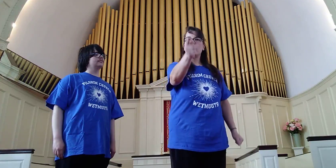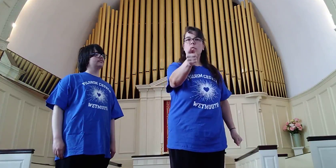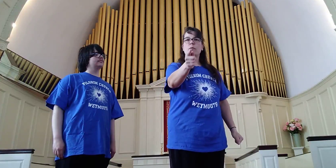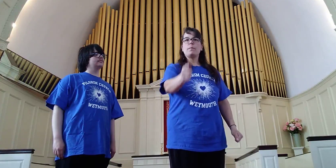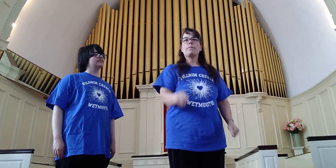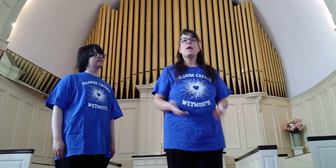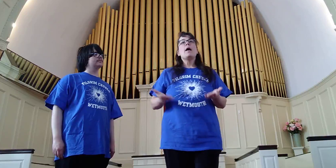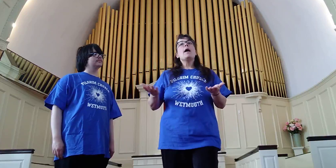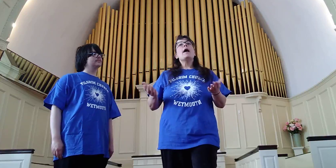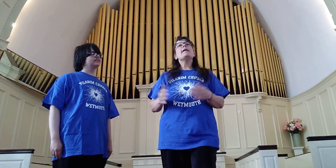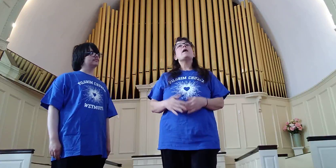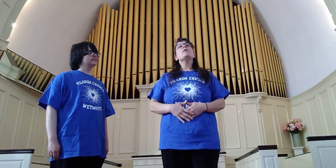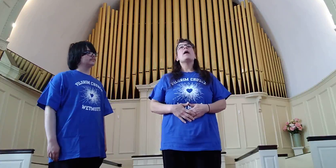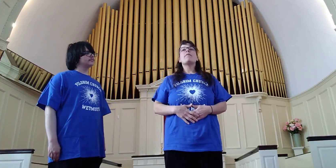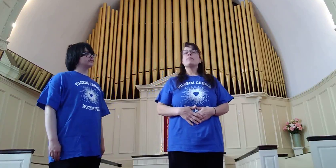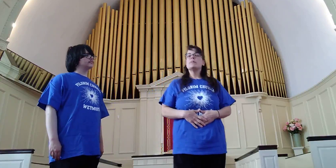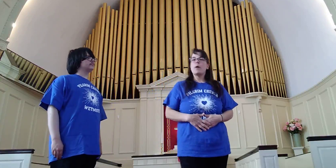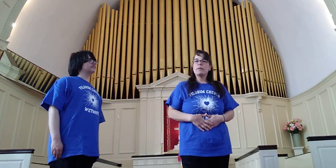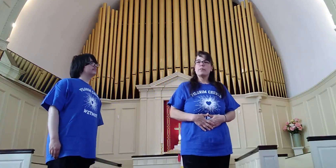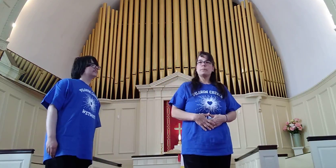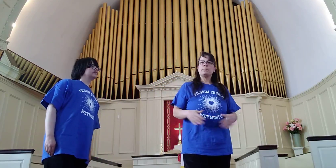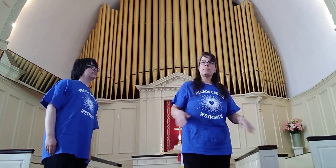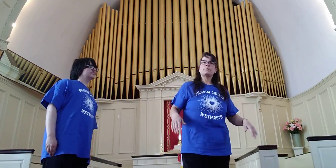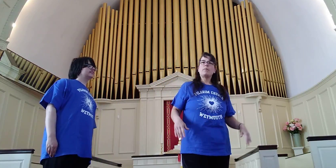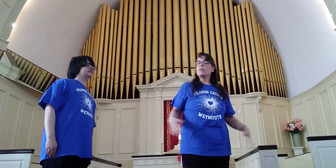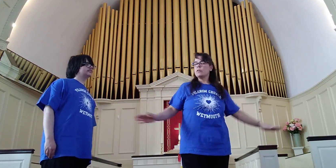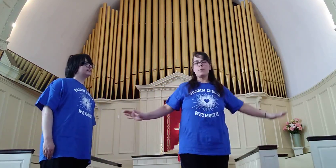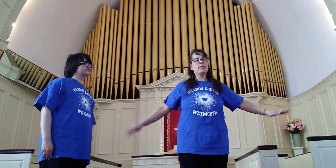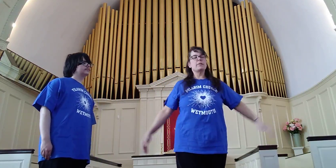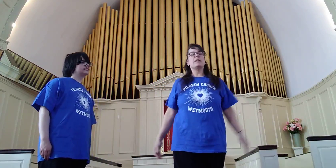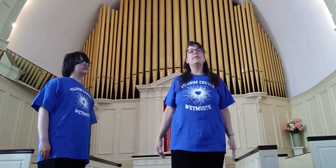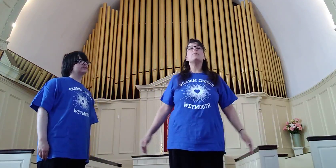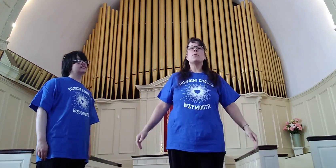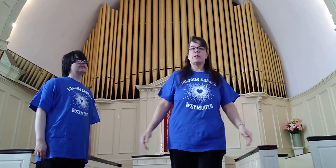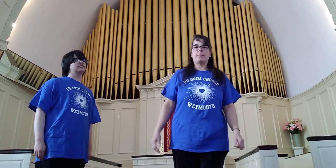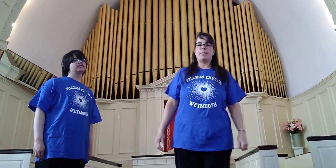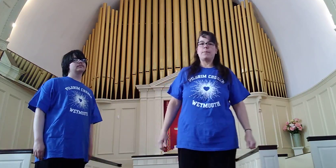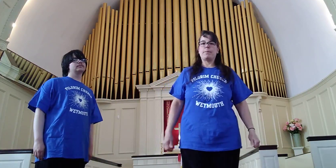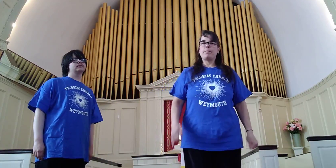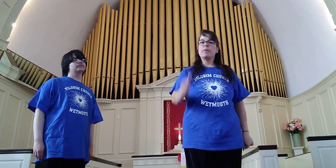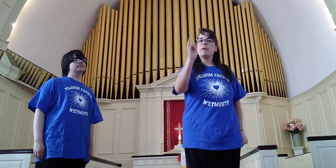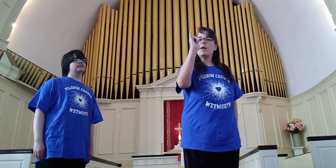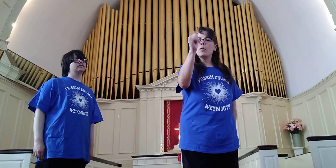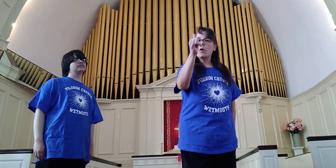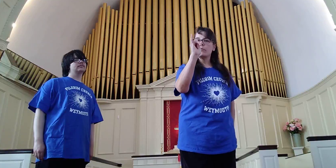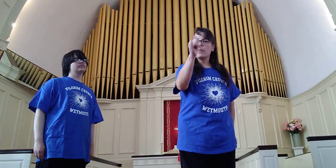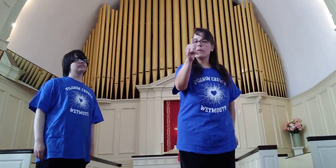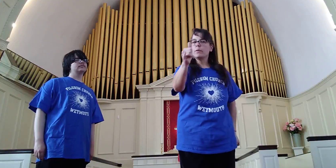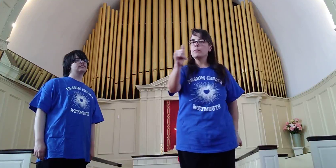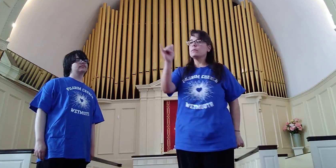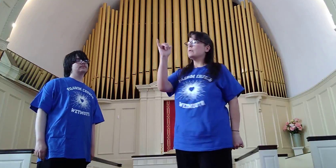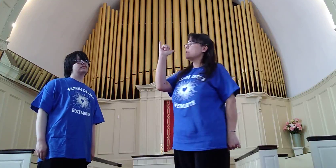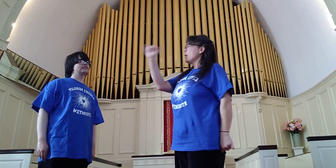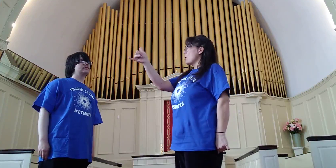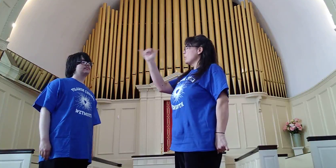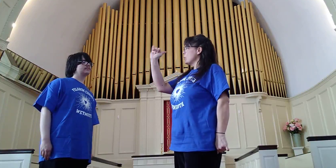You. And now you have the response. And response is even more simple. And also with you. And also